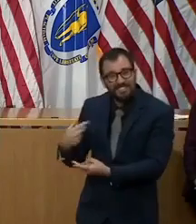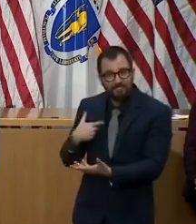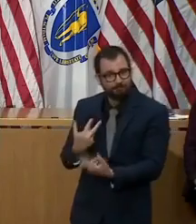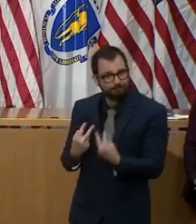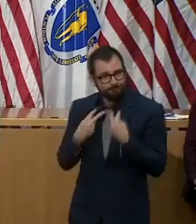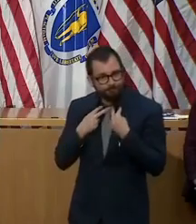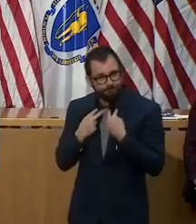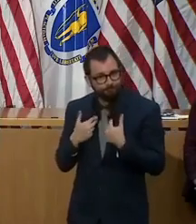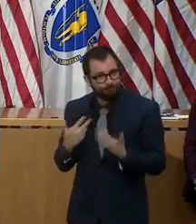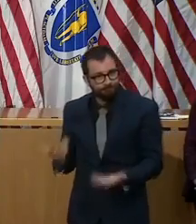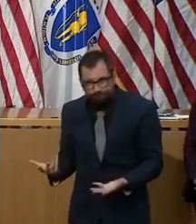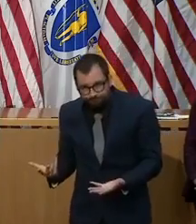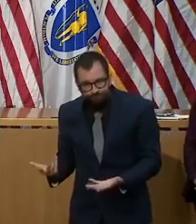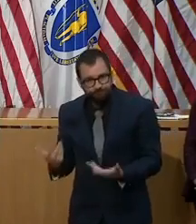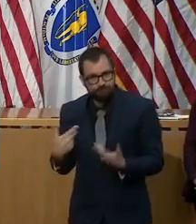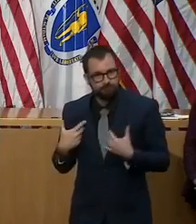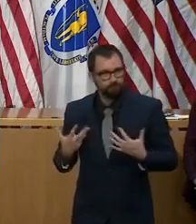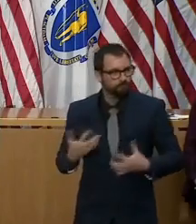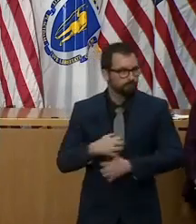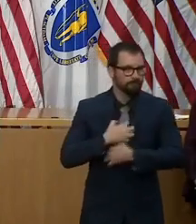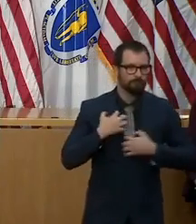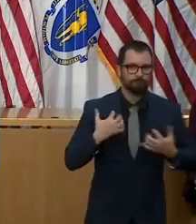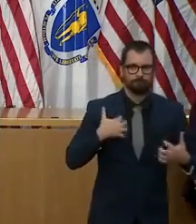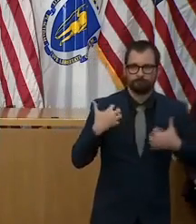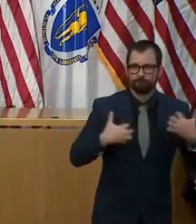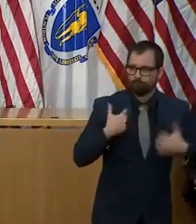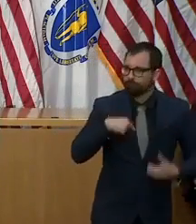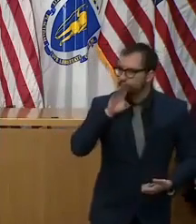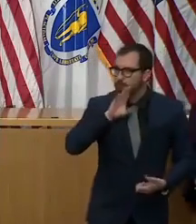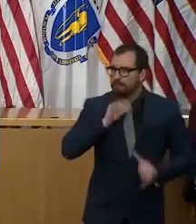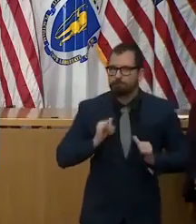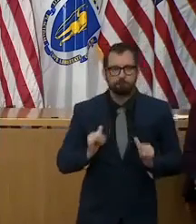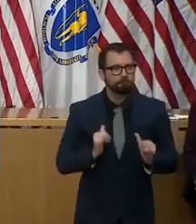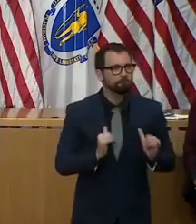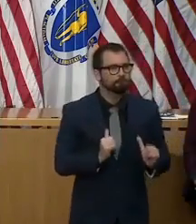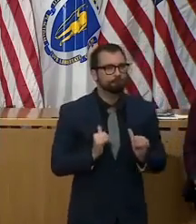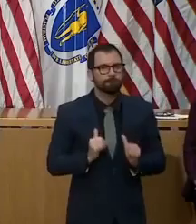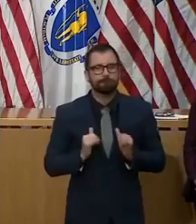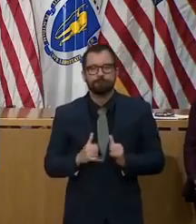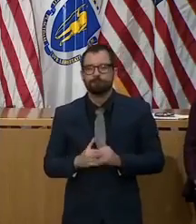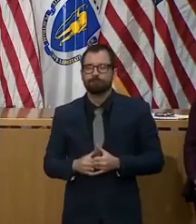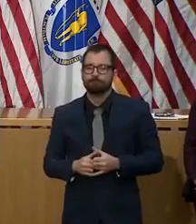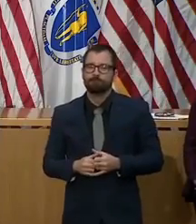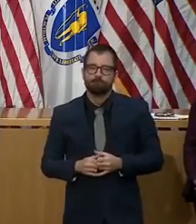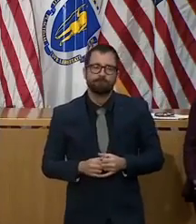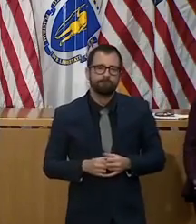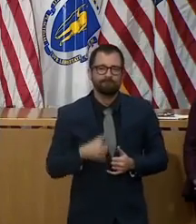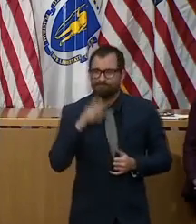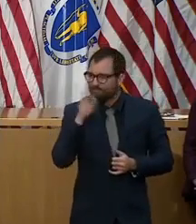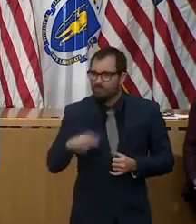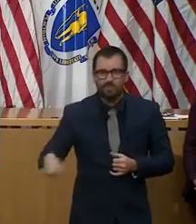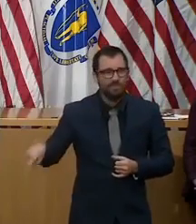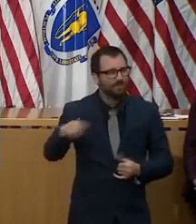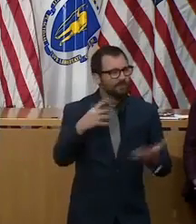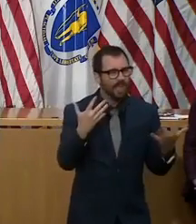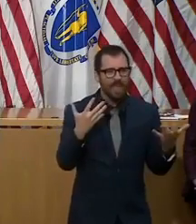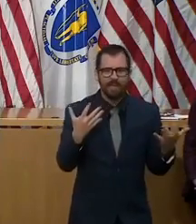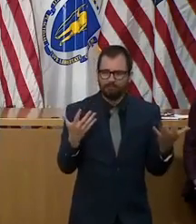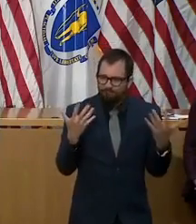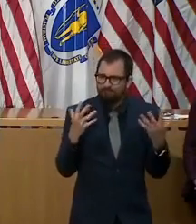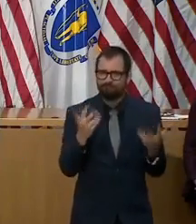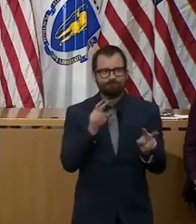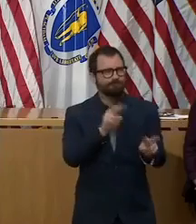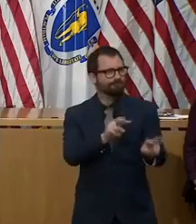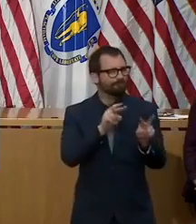the okay to open up now. And we all look forward to stepping in front of this podium to tell you that we're starting to open